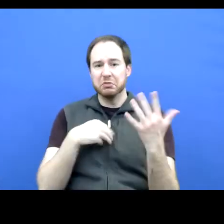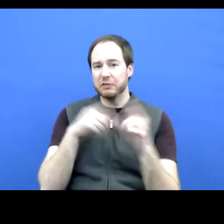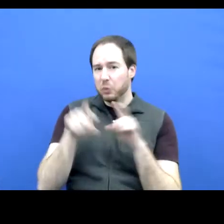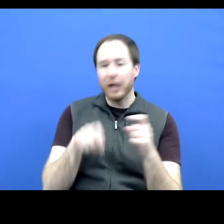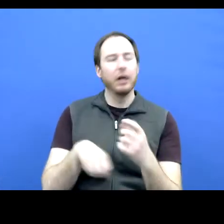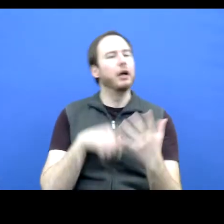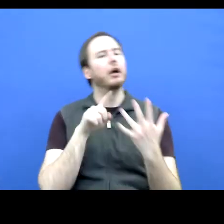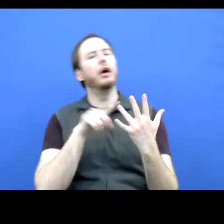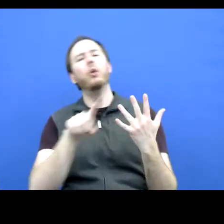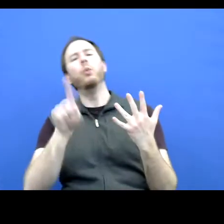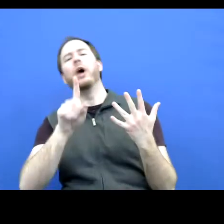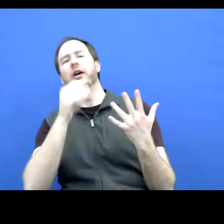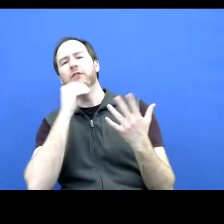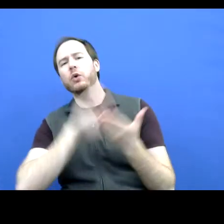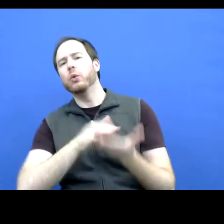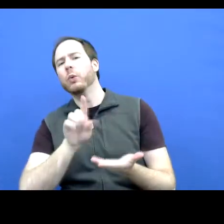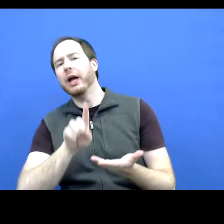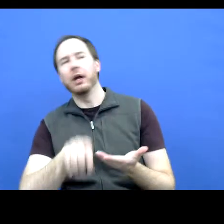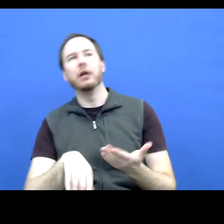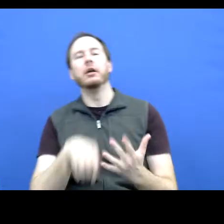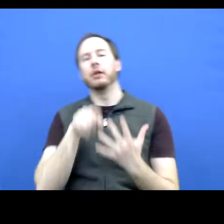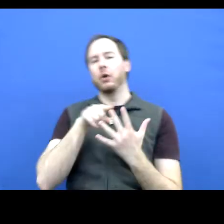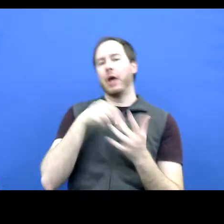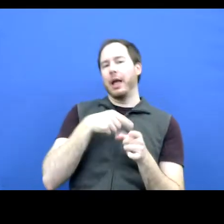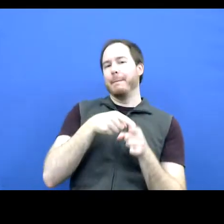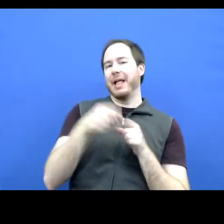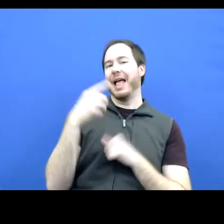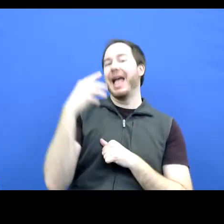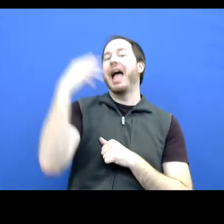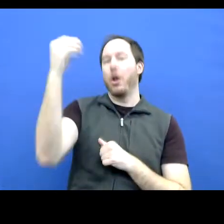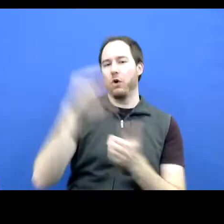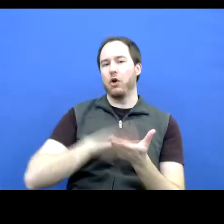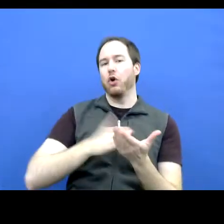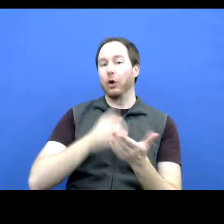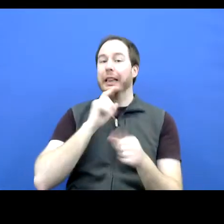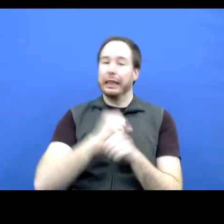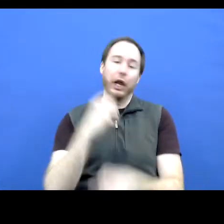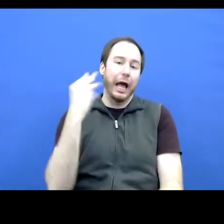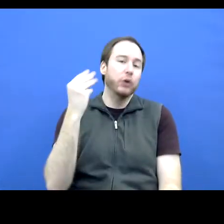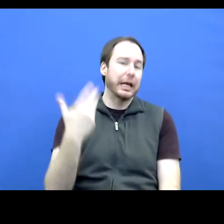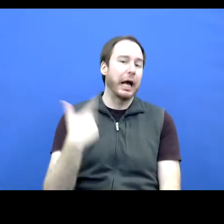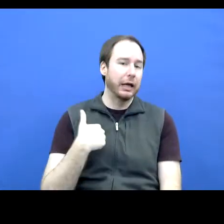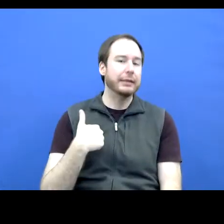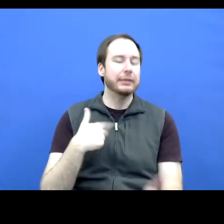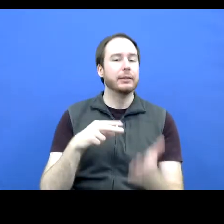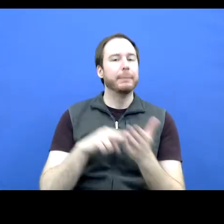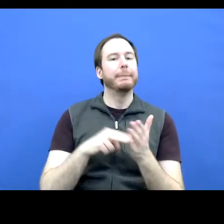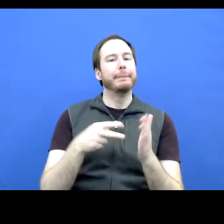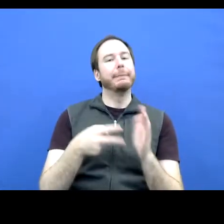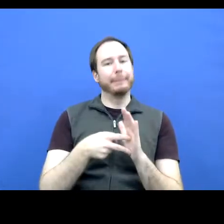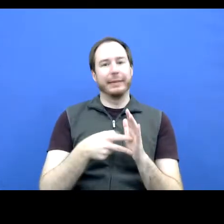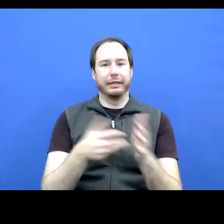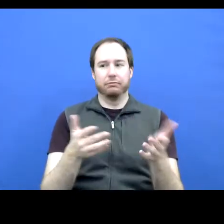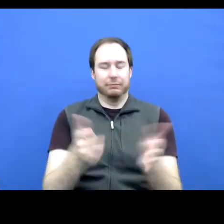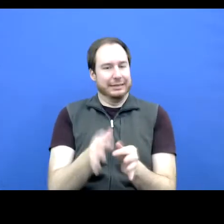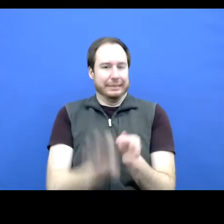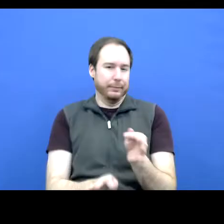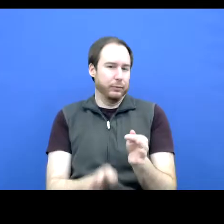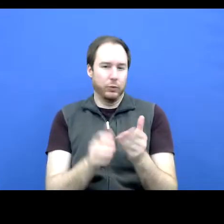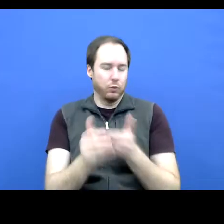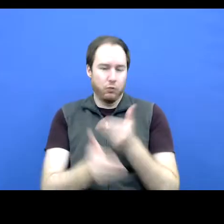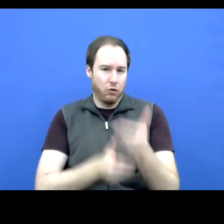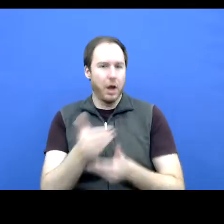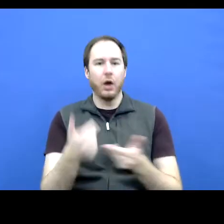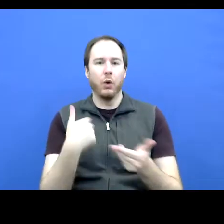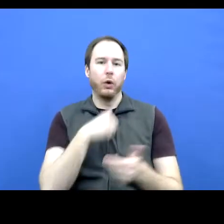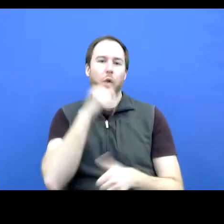you cooking the food? So I specialize in outdoor cooking, so outside, which really simplifies the entire process.